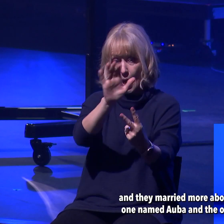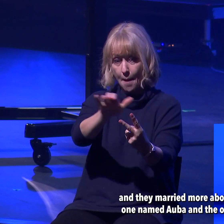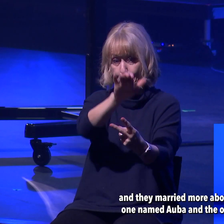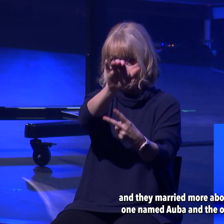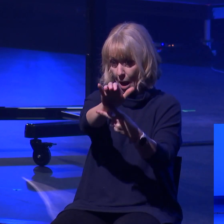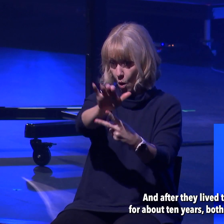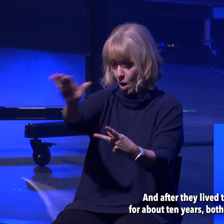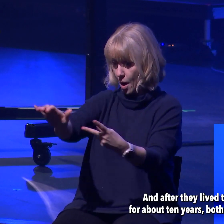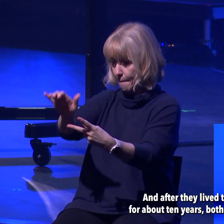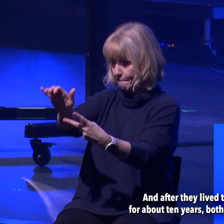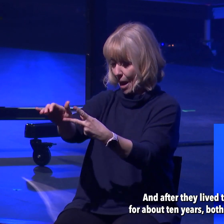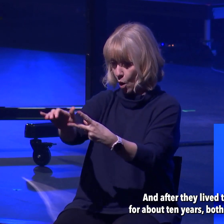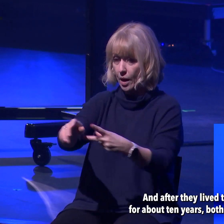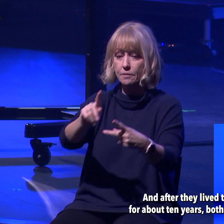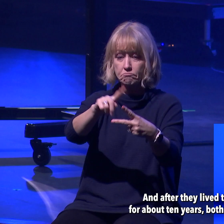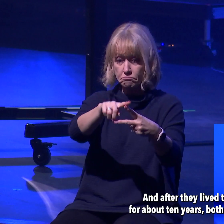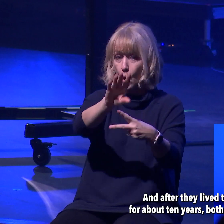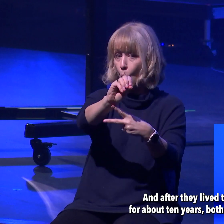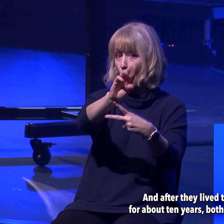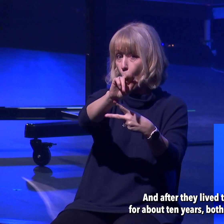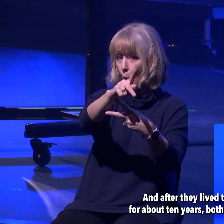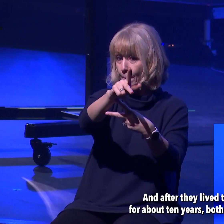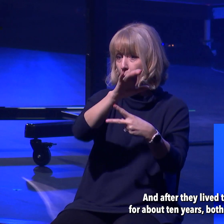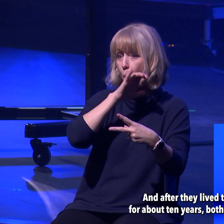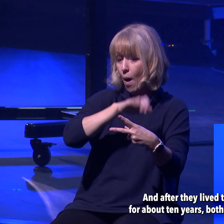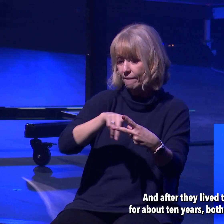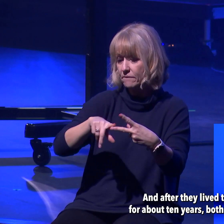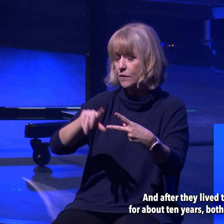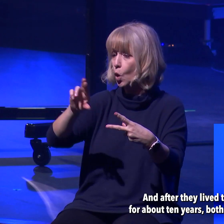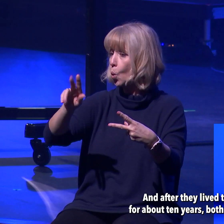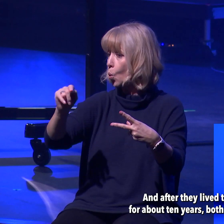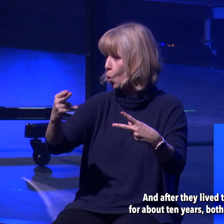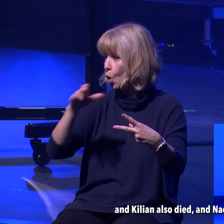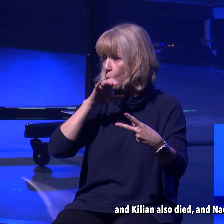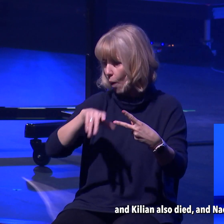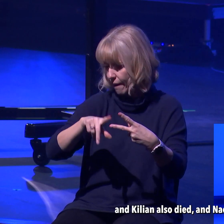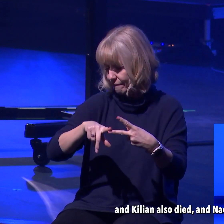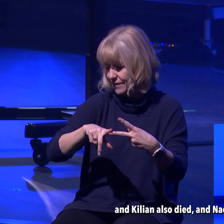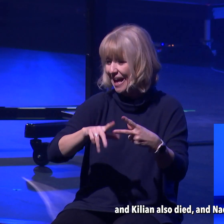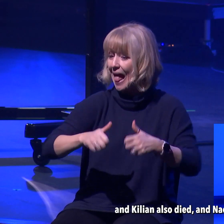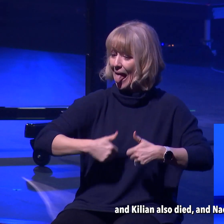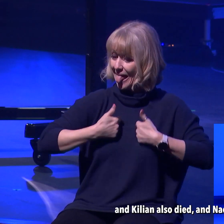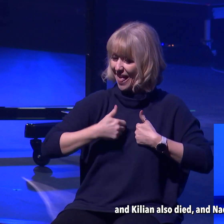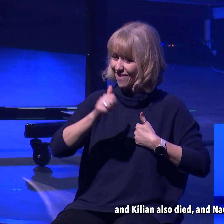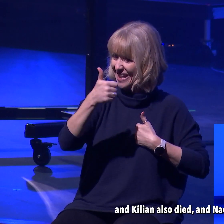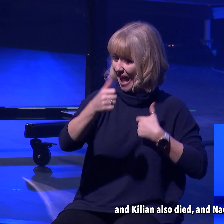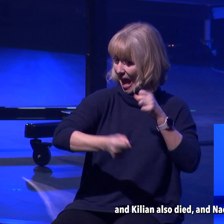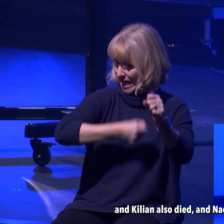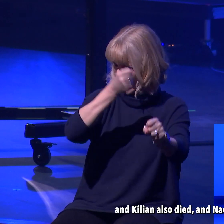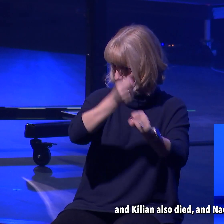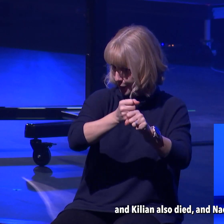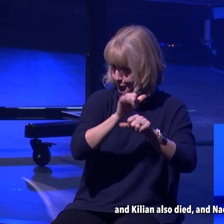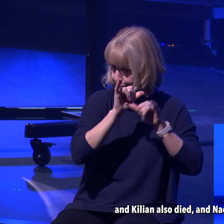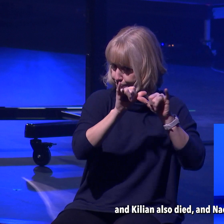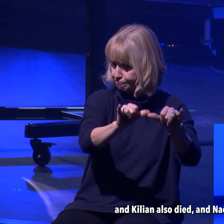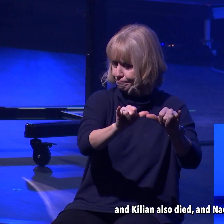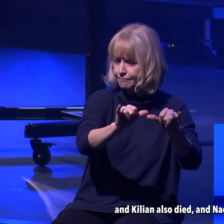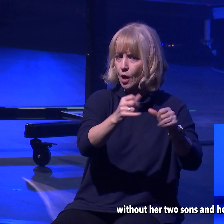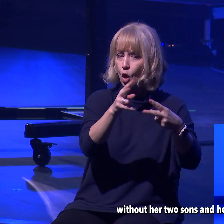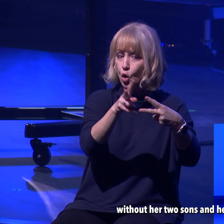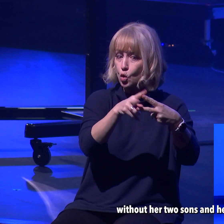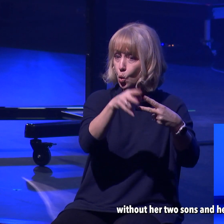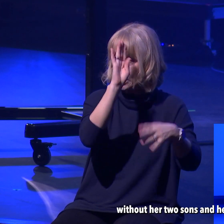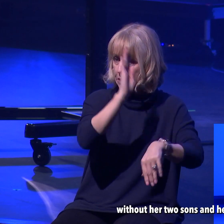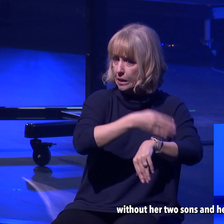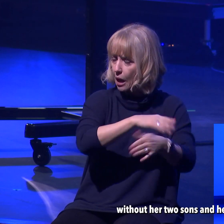other Ruth. And after they lived there for about 10 years, both Mahlon and Chilion also died. And Naomi was